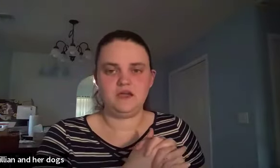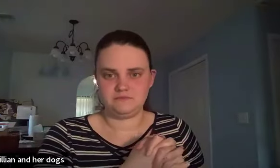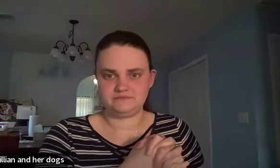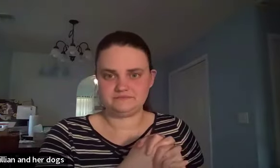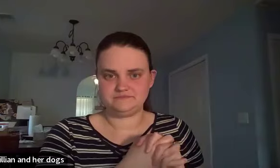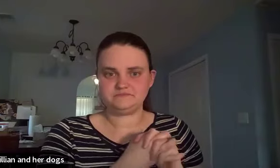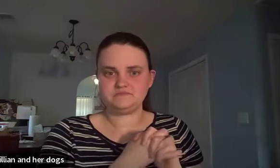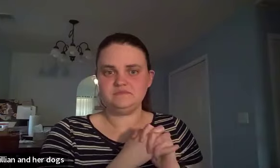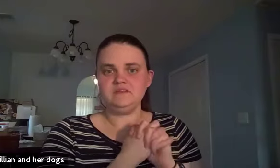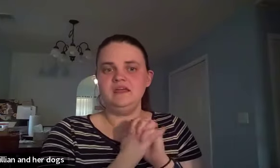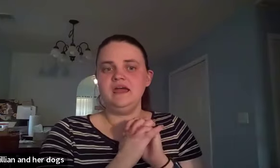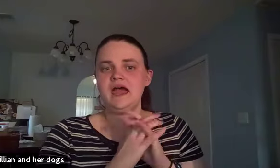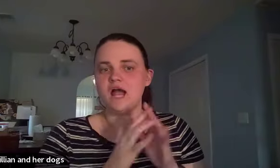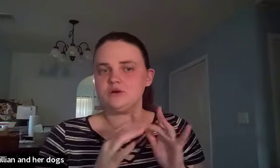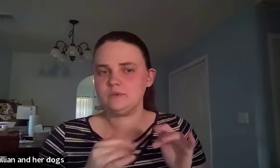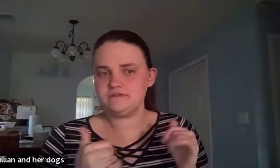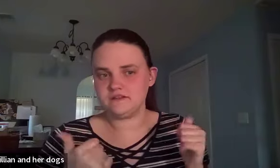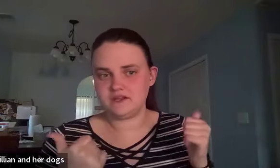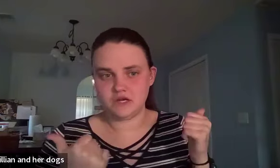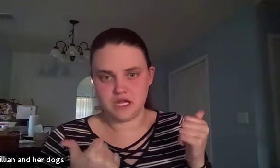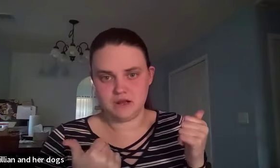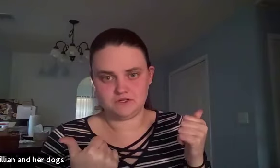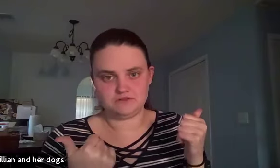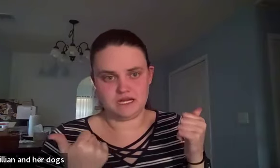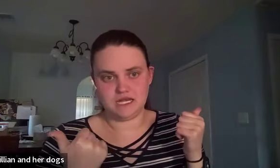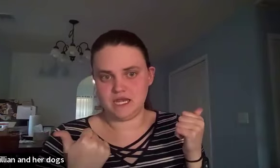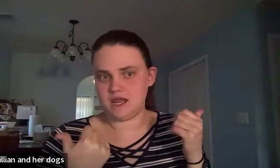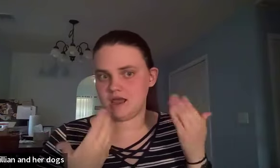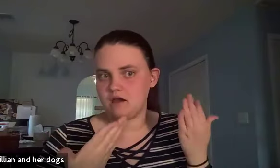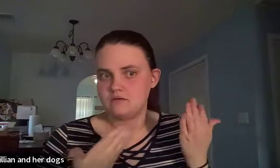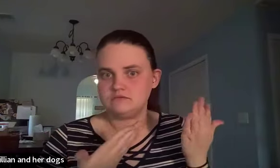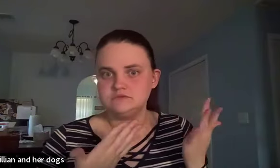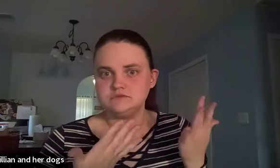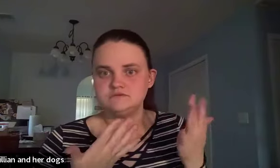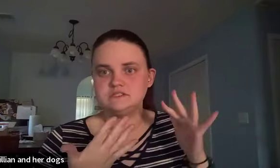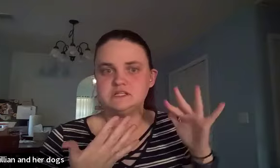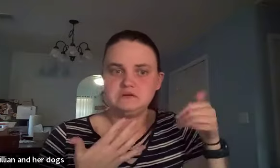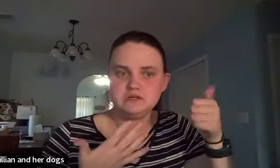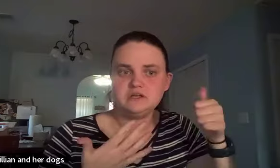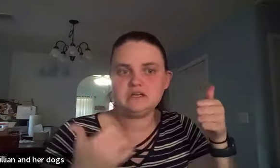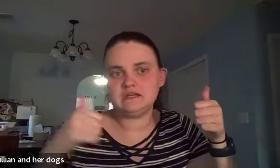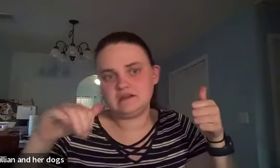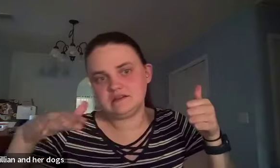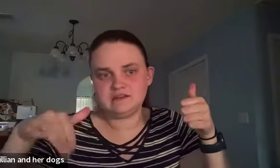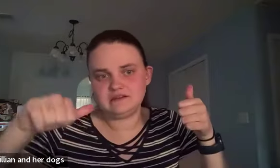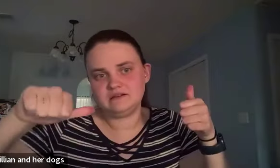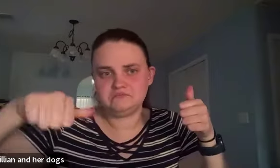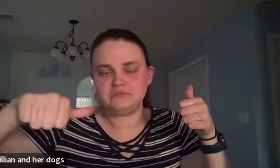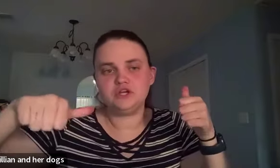Okay. How are we feeling on numbers right now? Feeling good? Could